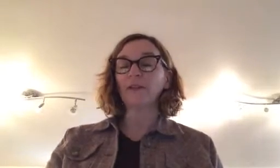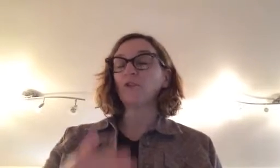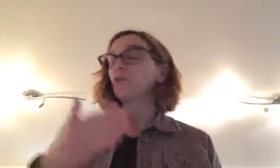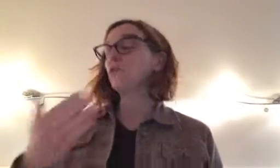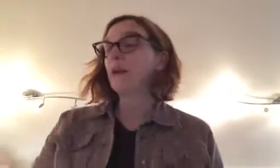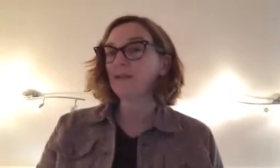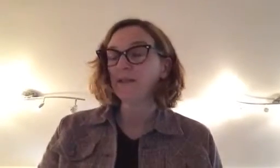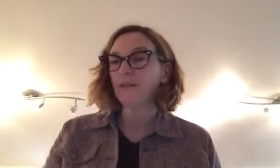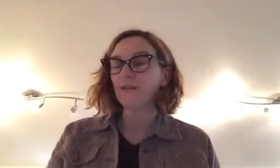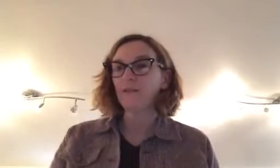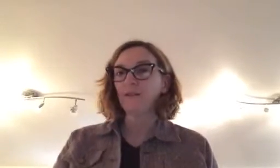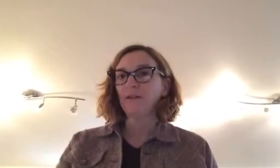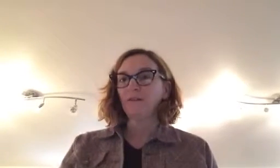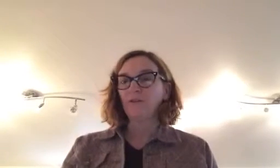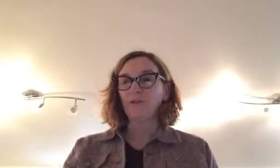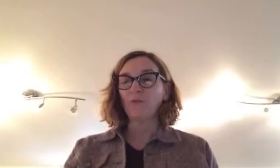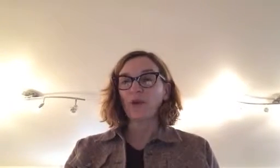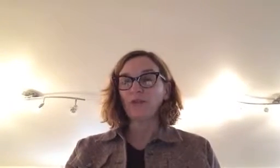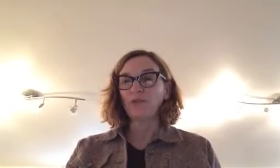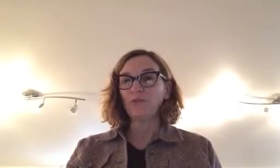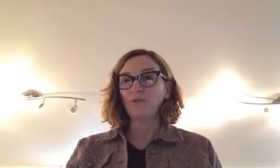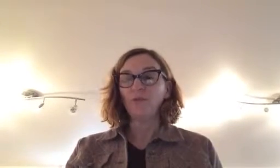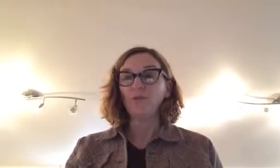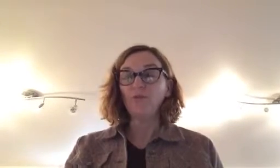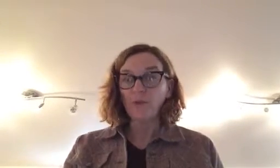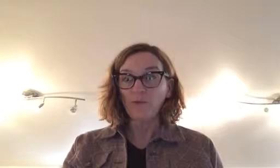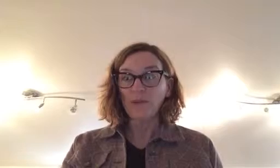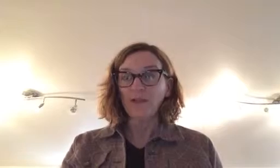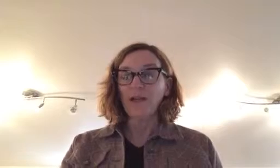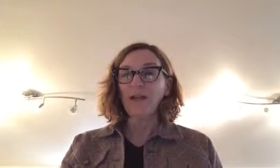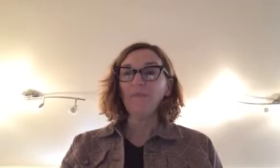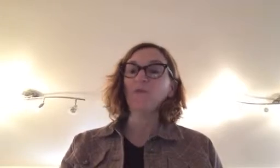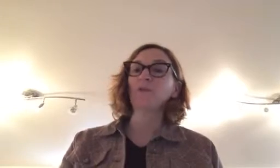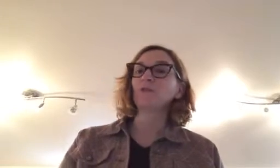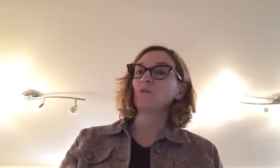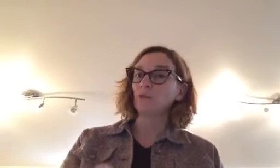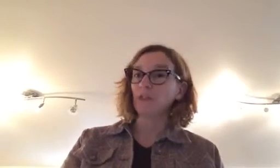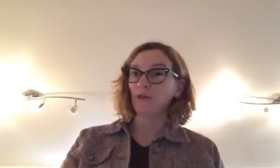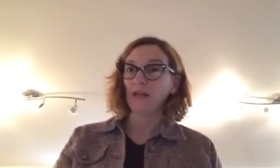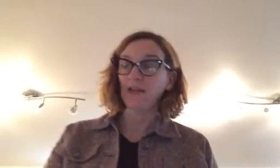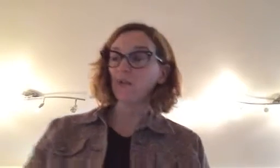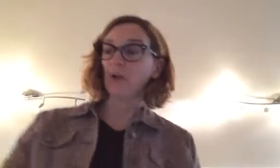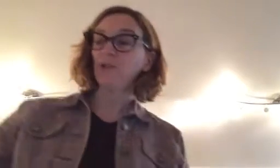Catholics are granted the right to vote, and before this, of course, they had already had the right